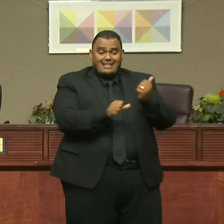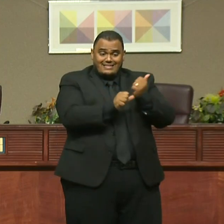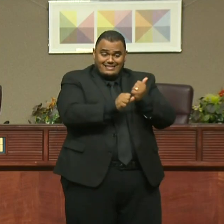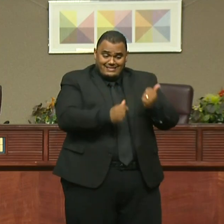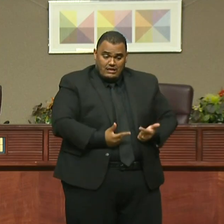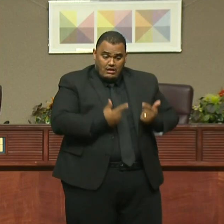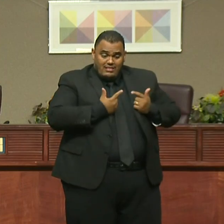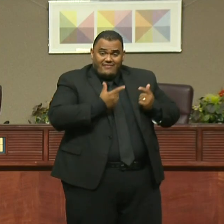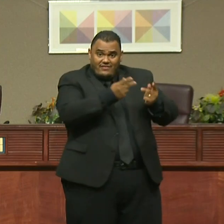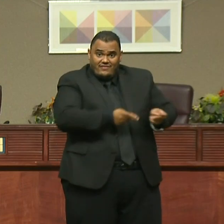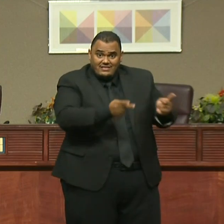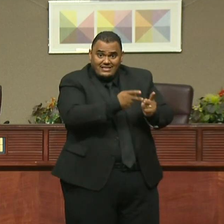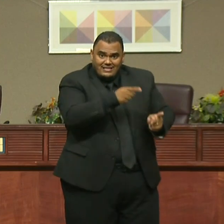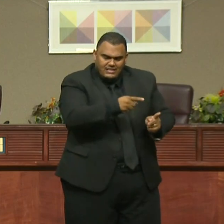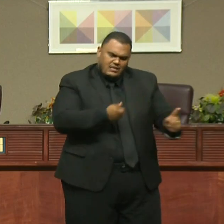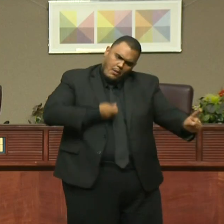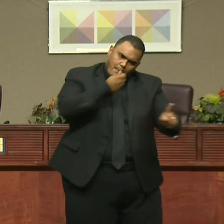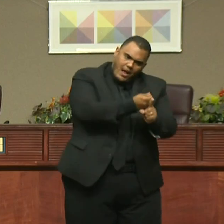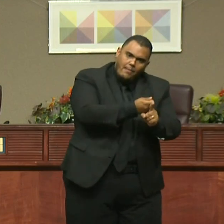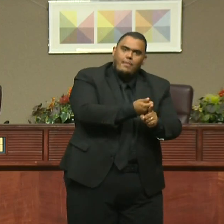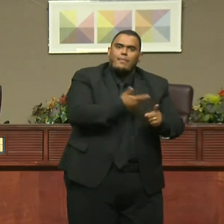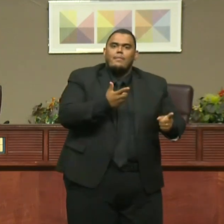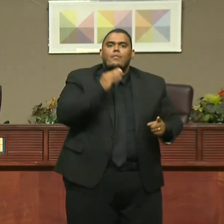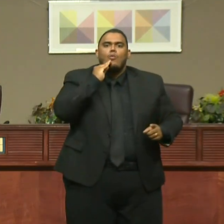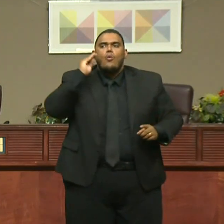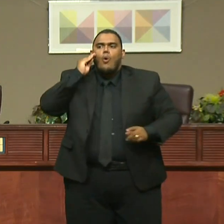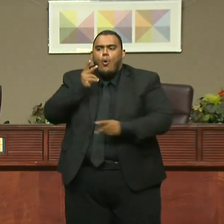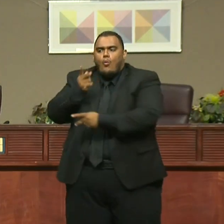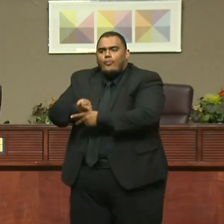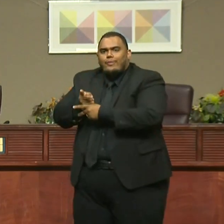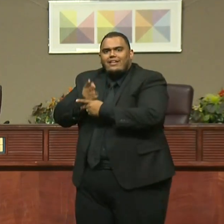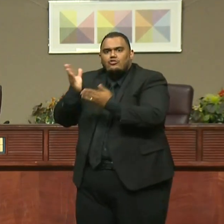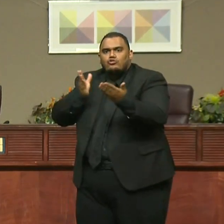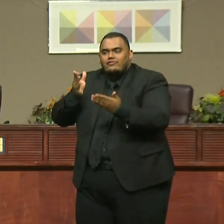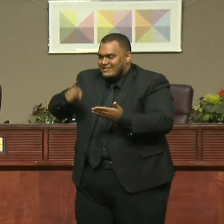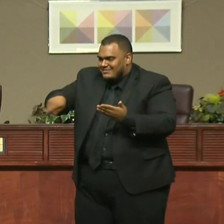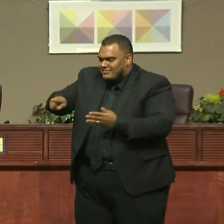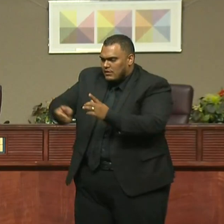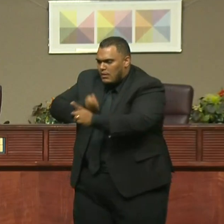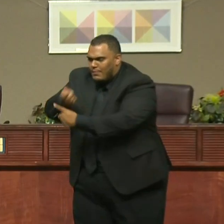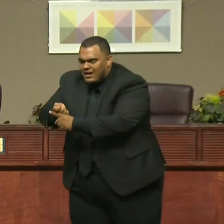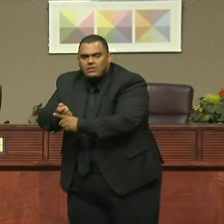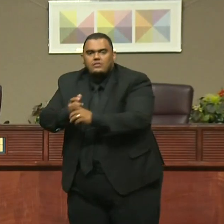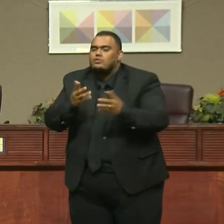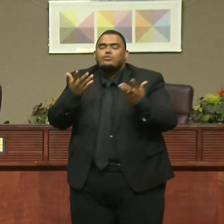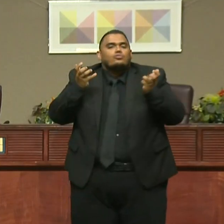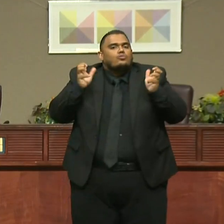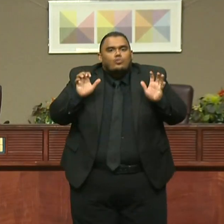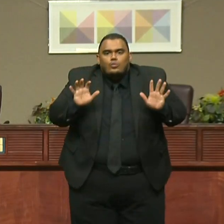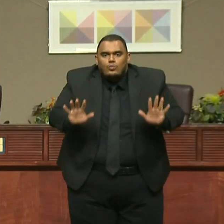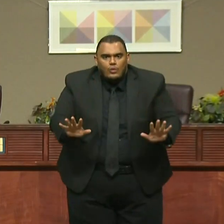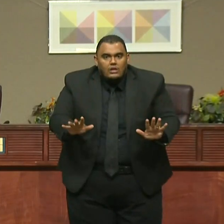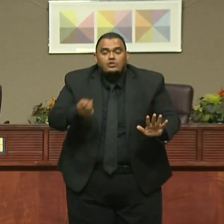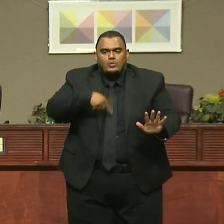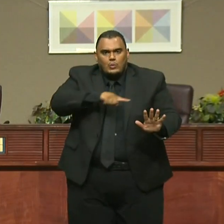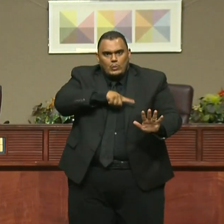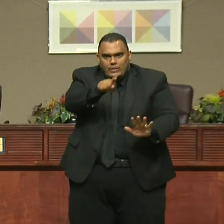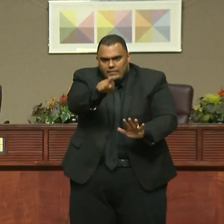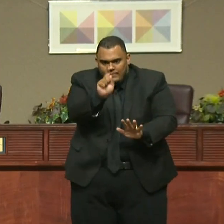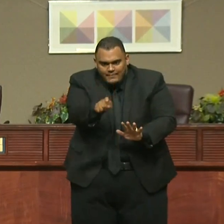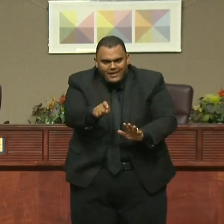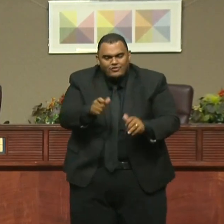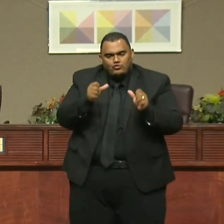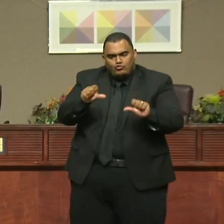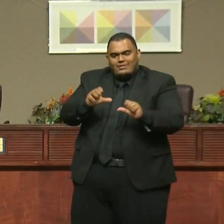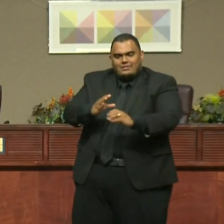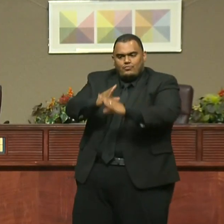care services. So those are the areas that we're making a lot of emphasis and focusing on it to try to prevent